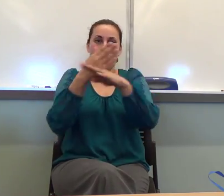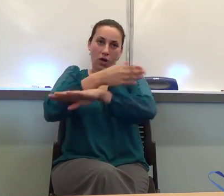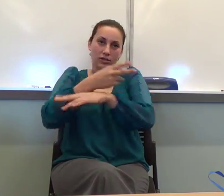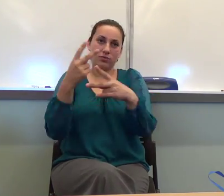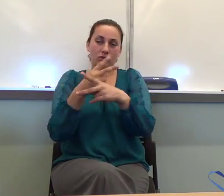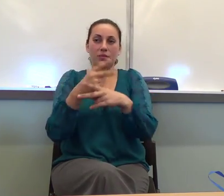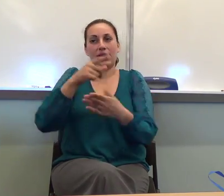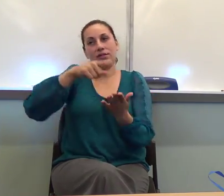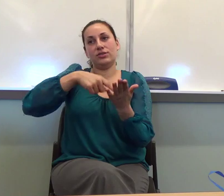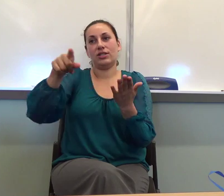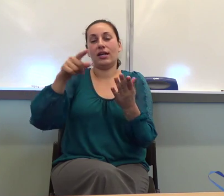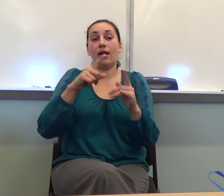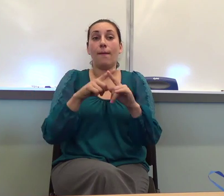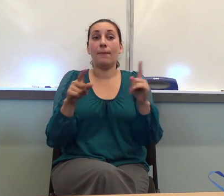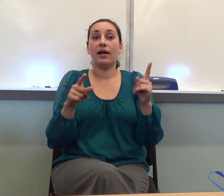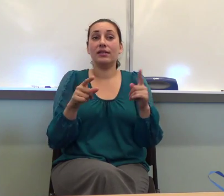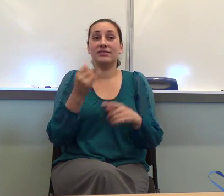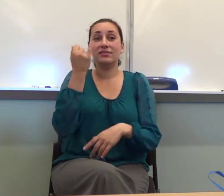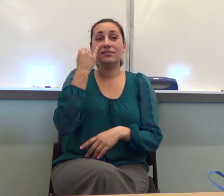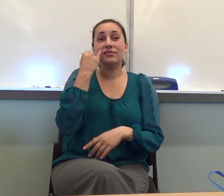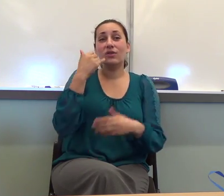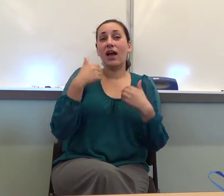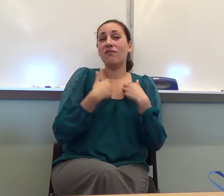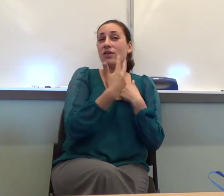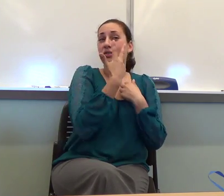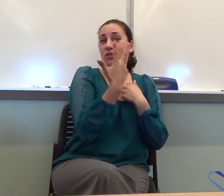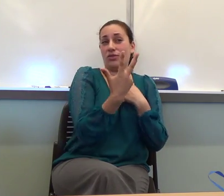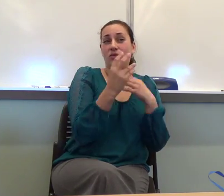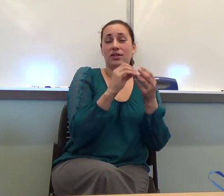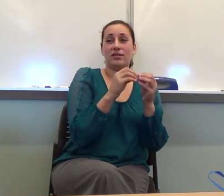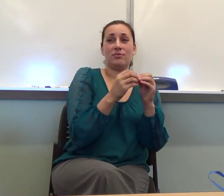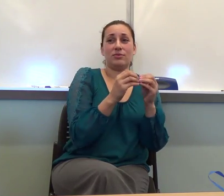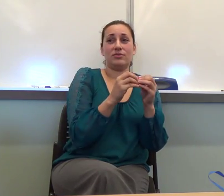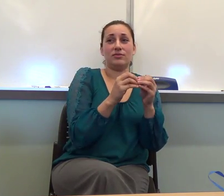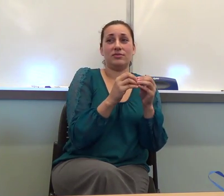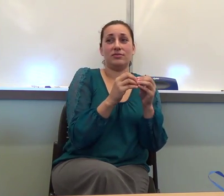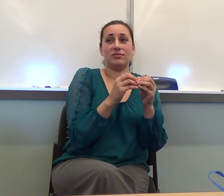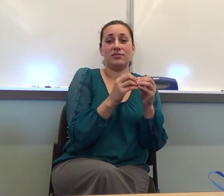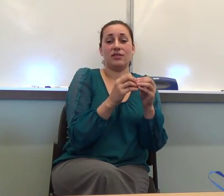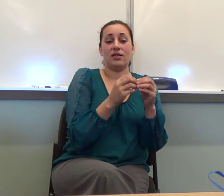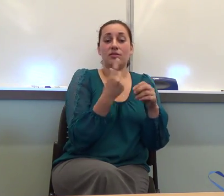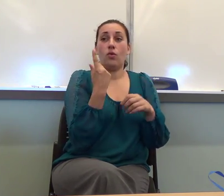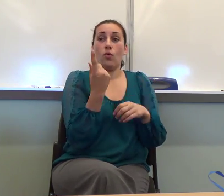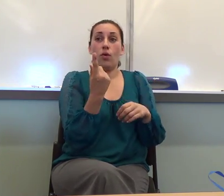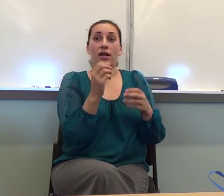but what if we have only 3 numbers and one of those remains a letter?